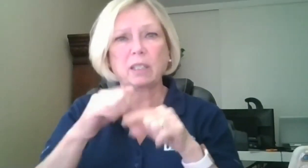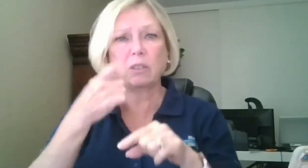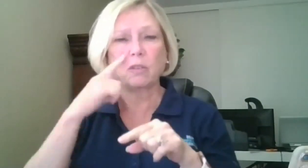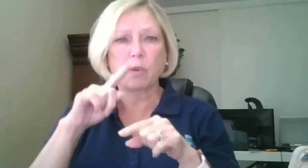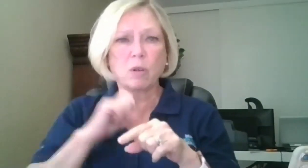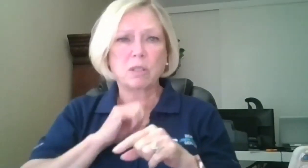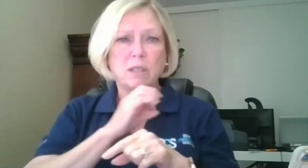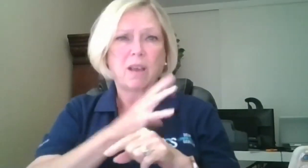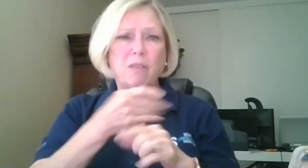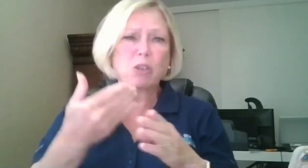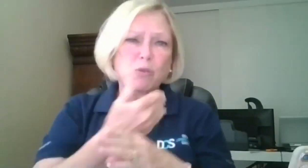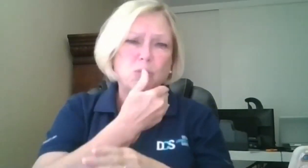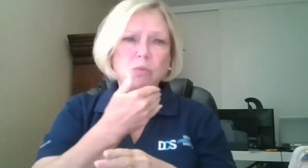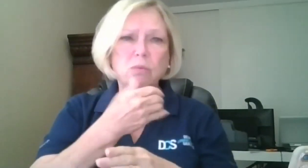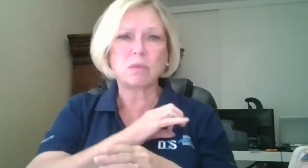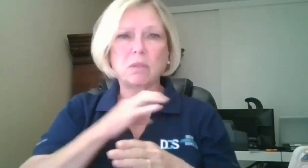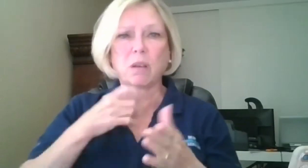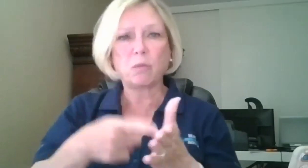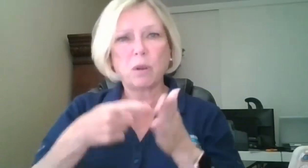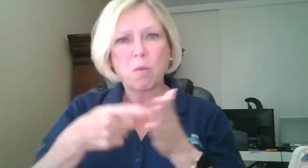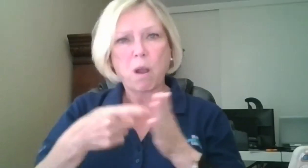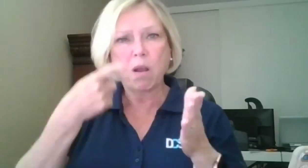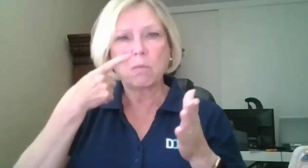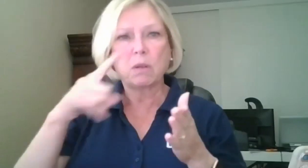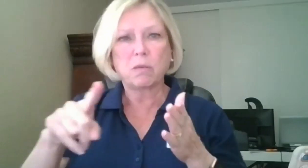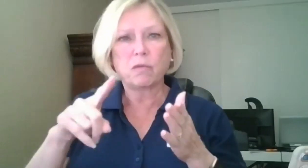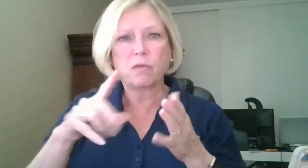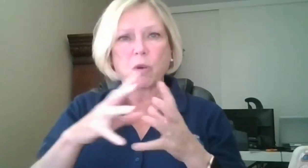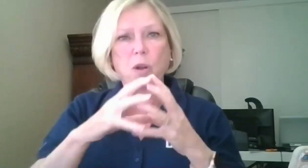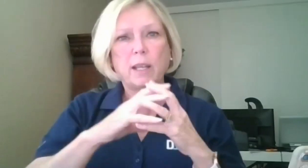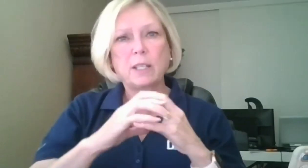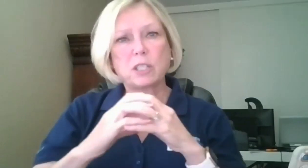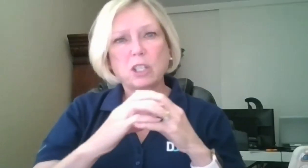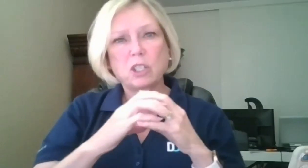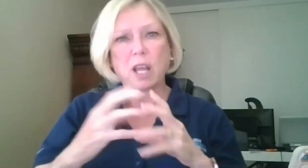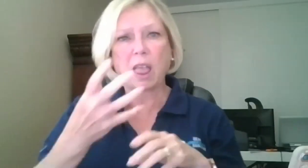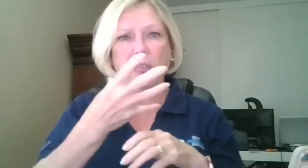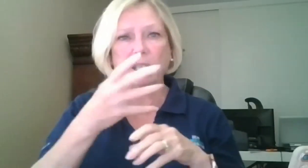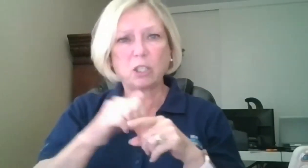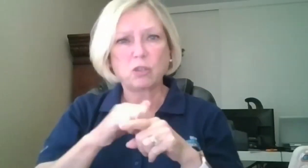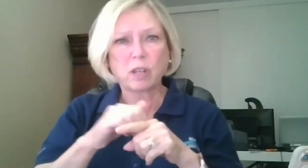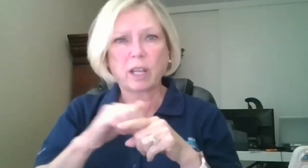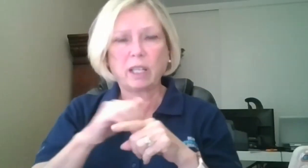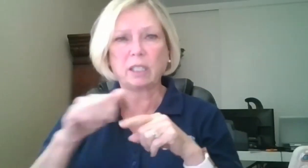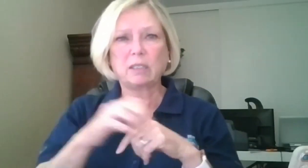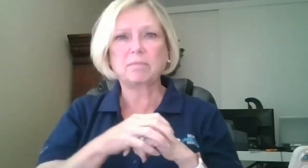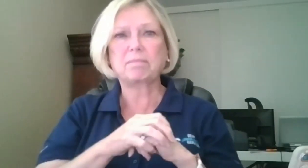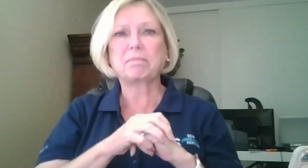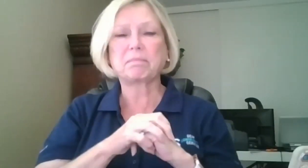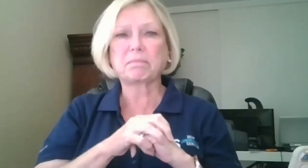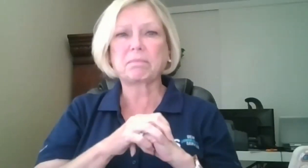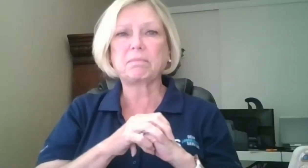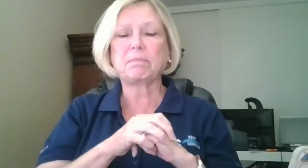Also, we're going to be having ongoing training for staff, new staff, that requires intersectionality training